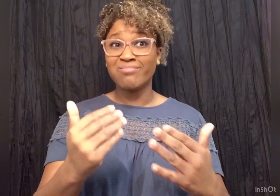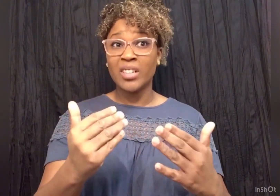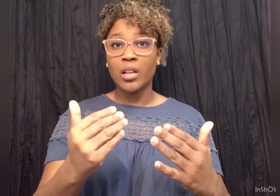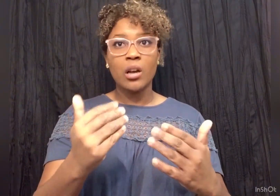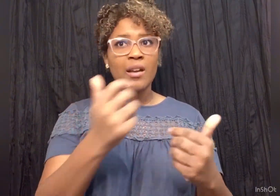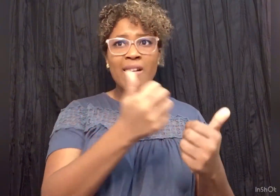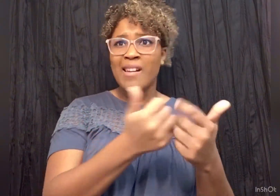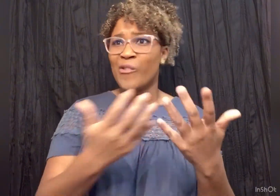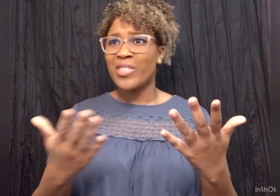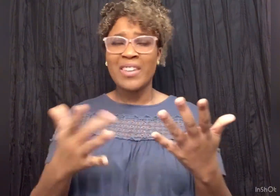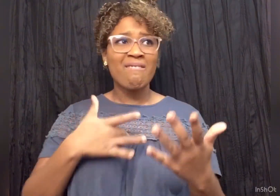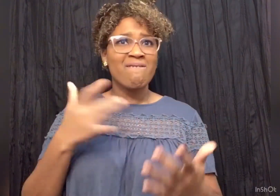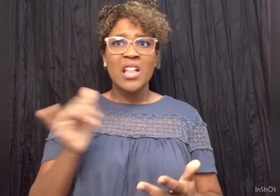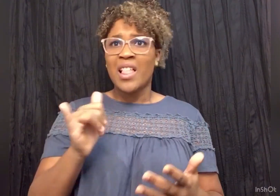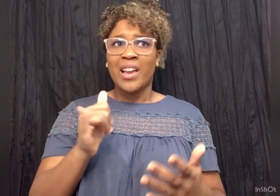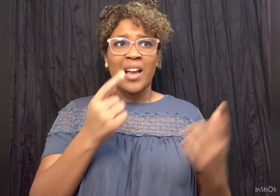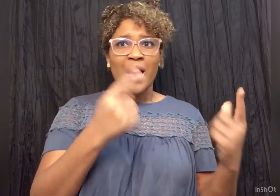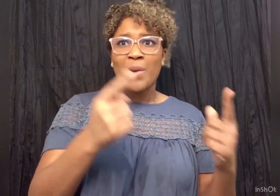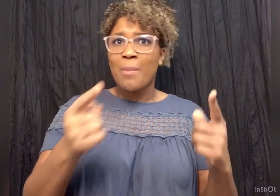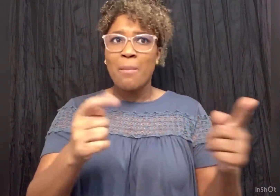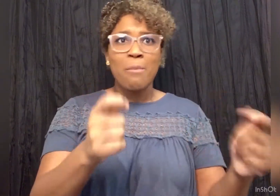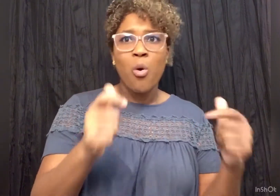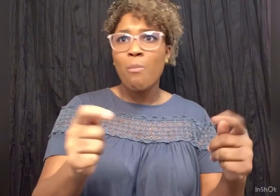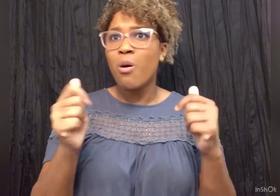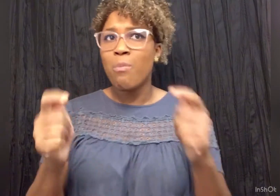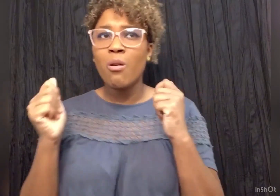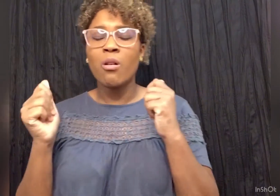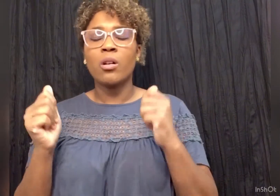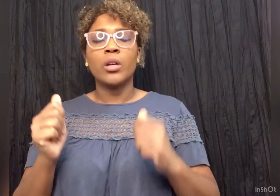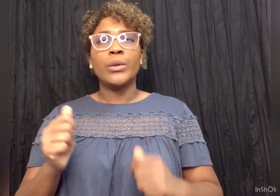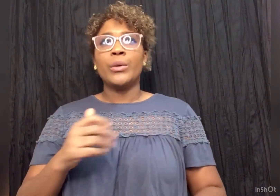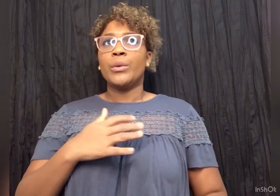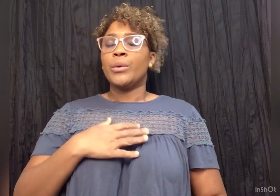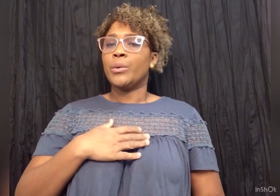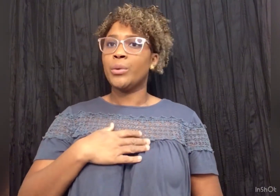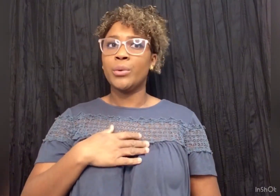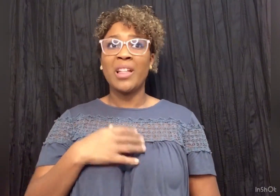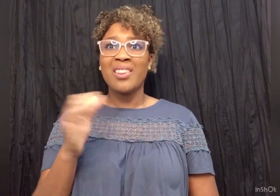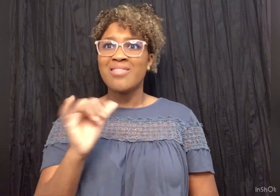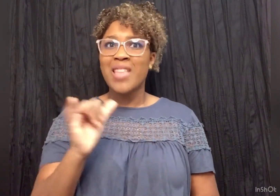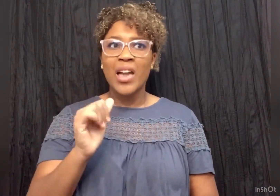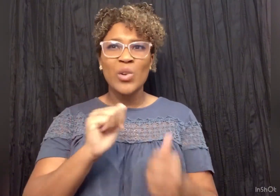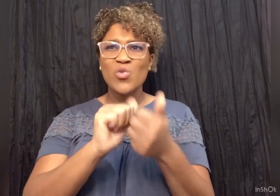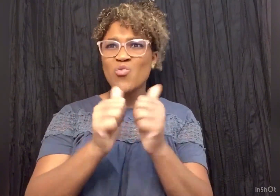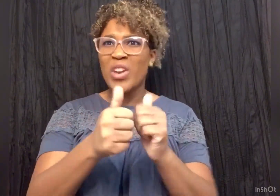everything happened very quickly. The race toward death had begun.